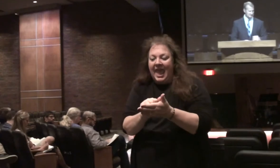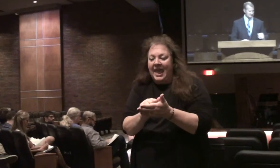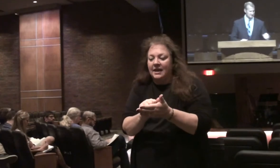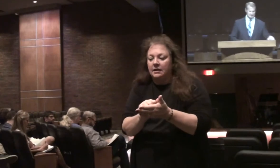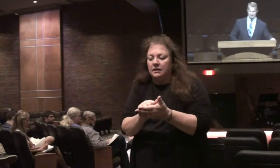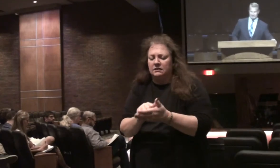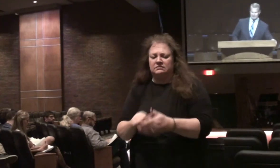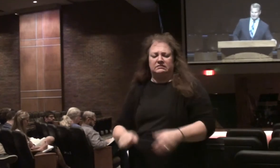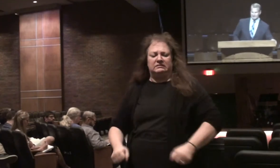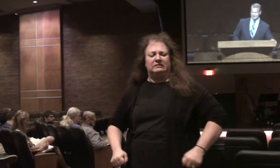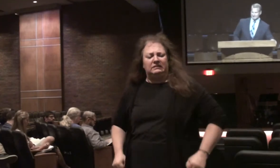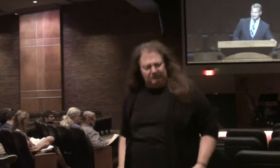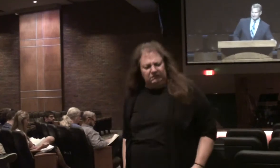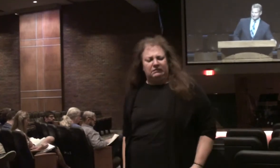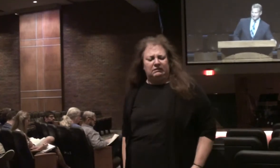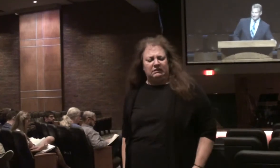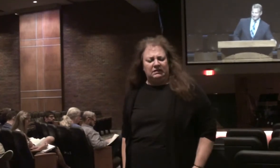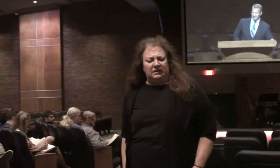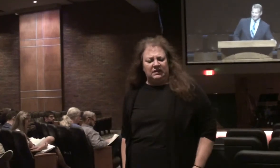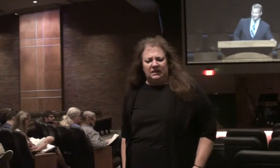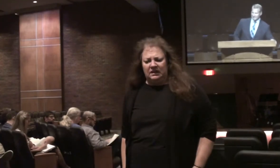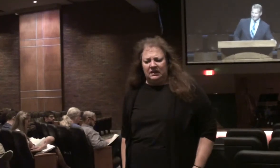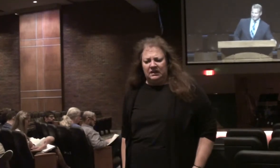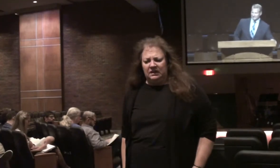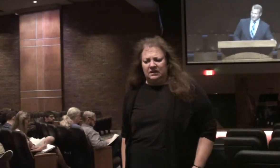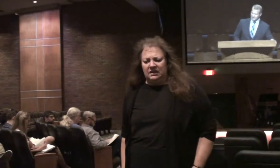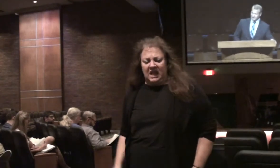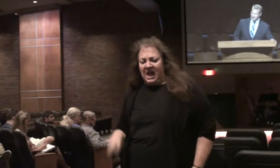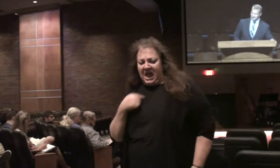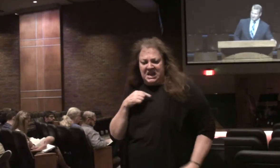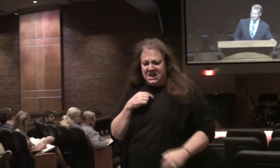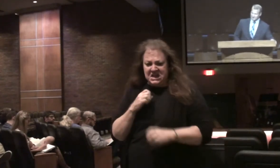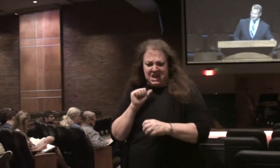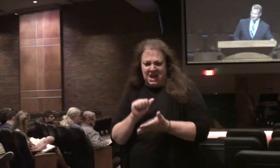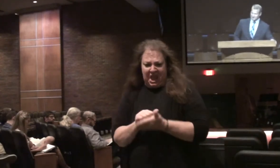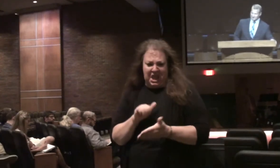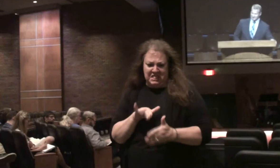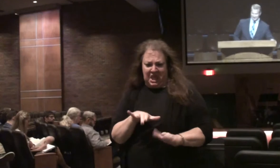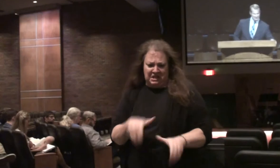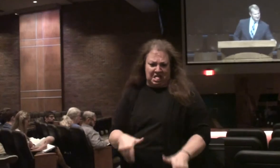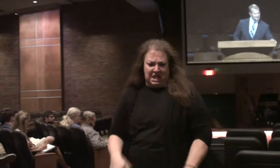like, ugh, I didn't get an A in that class.